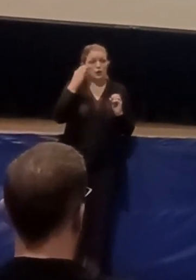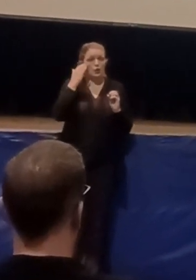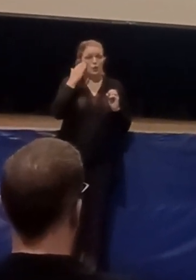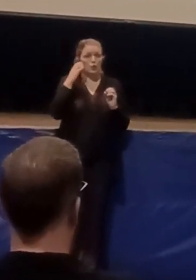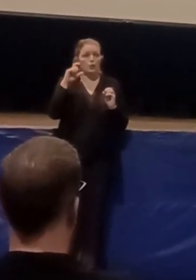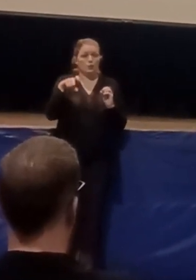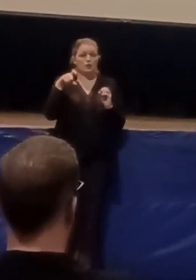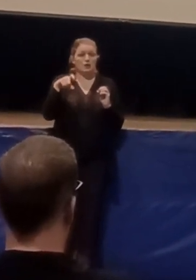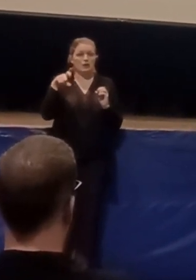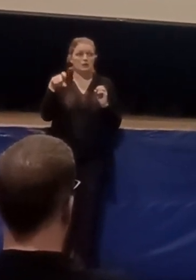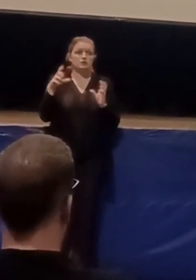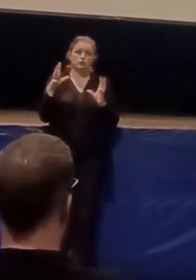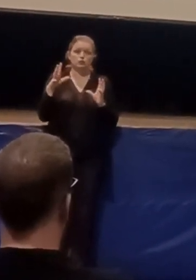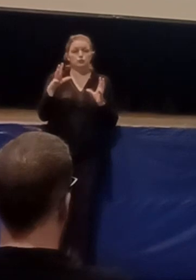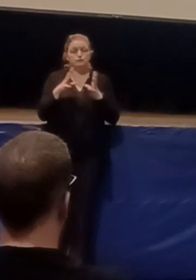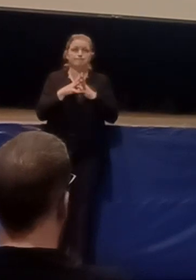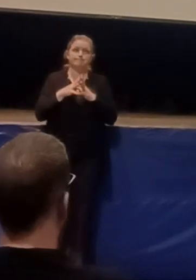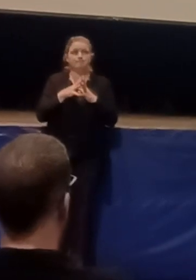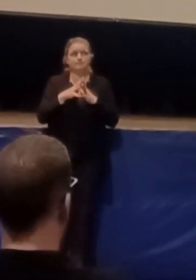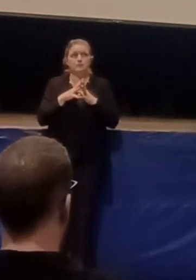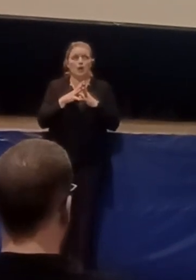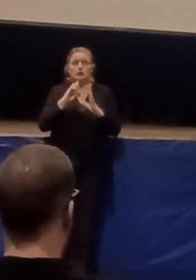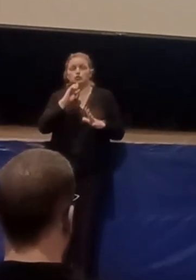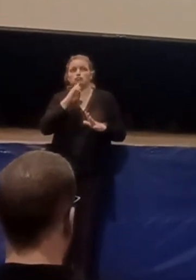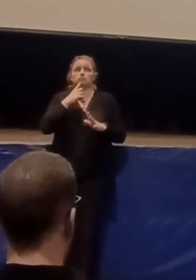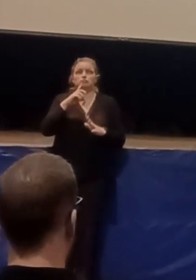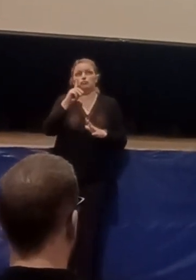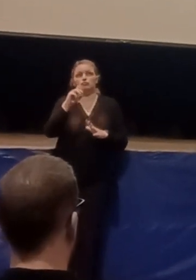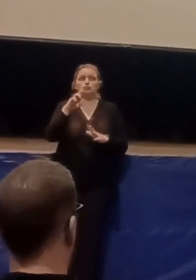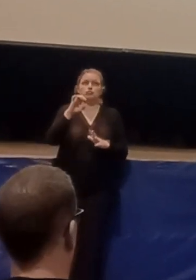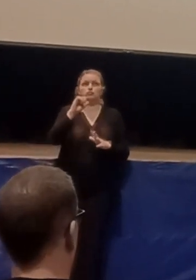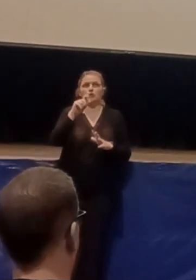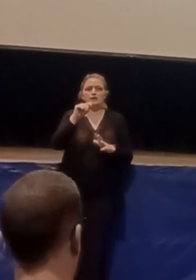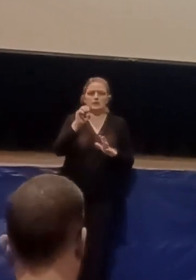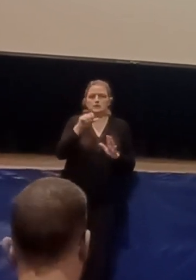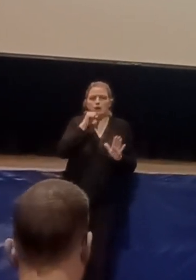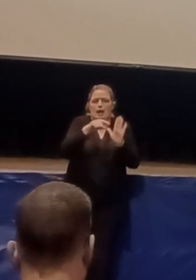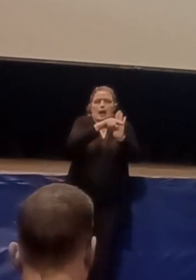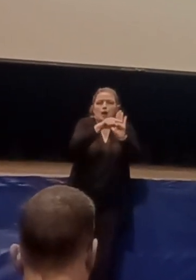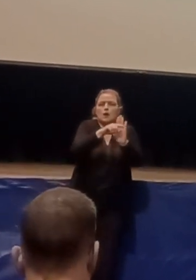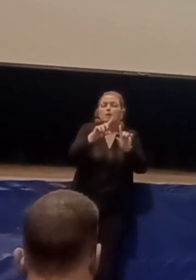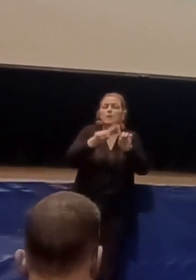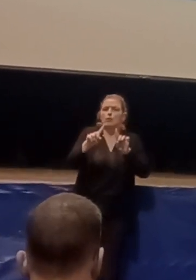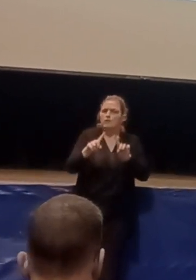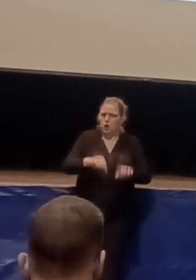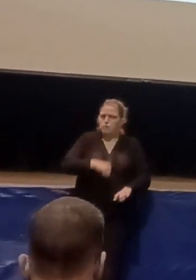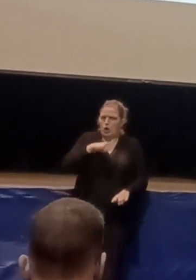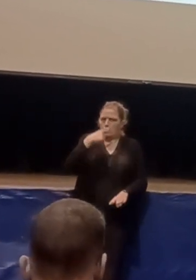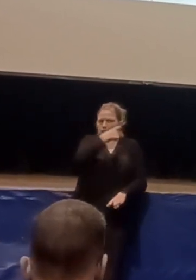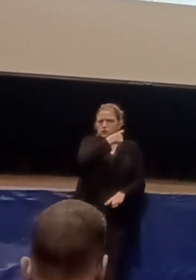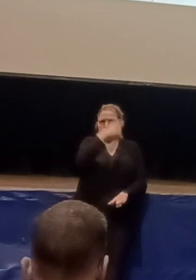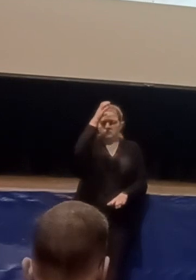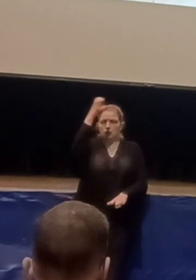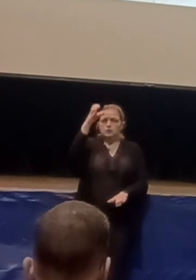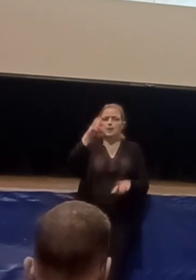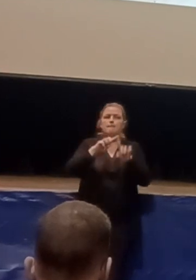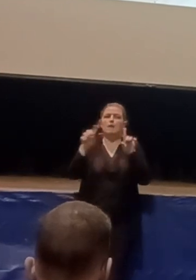take very, I won't say drastic because it's not a negative, we still are very proud of this concept,